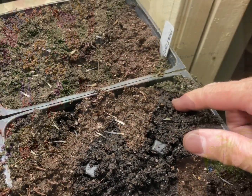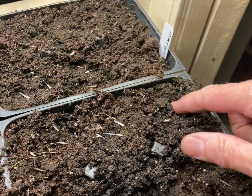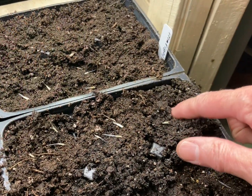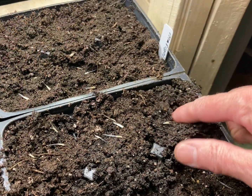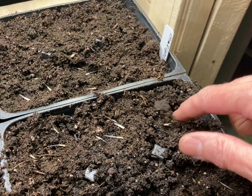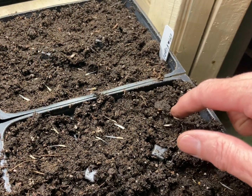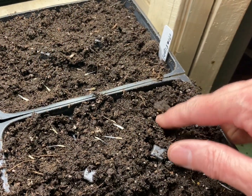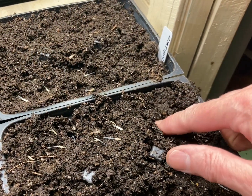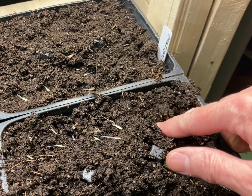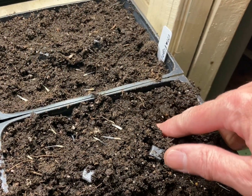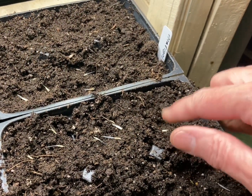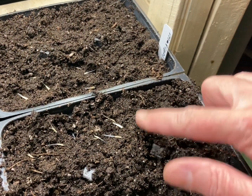have.